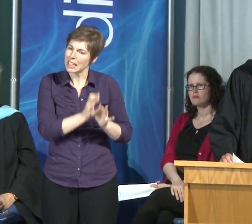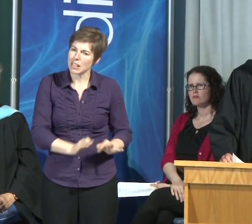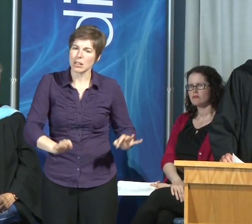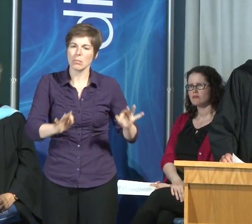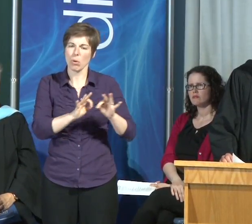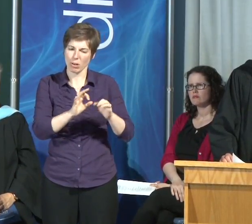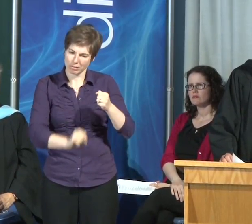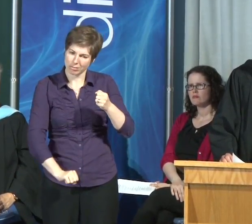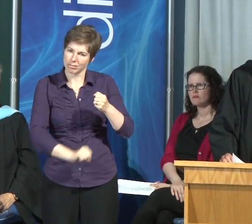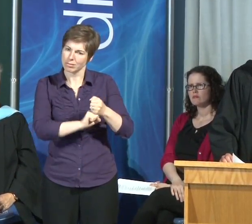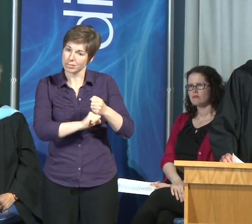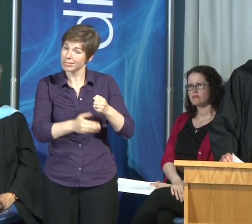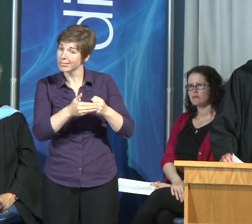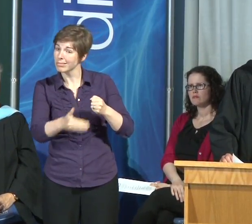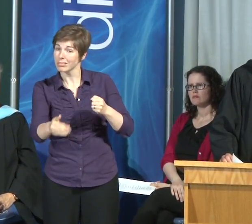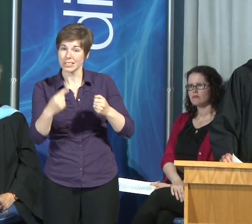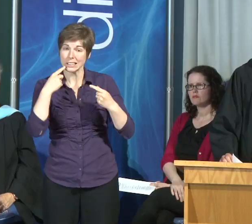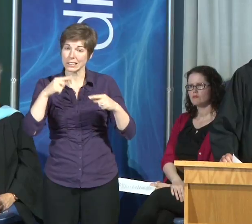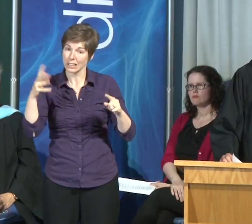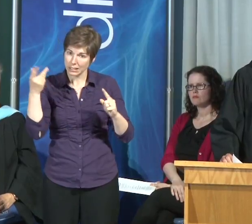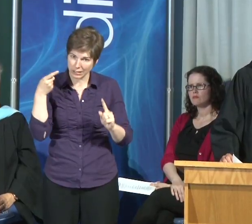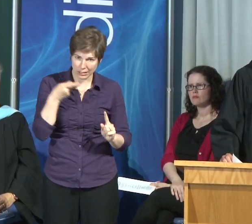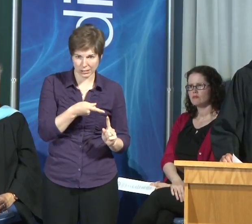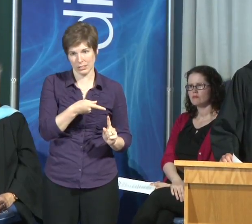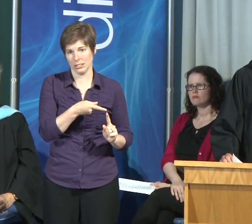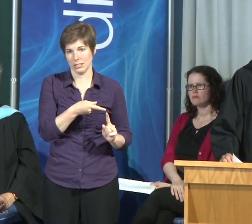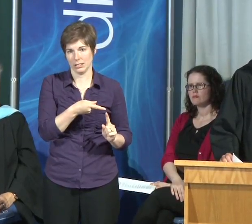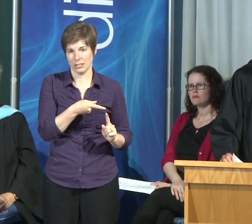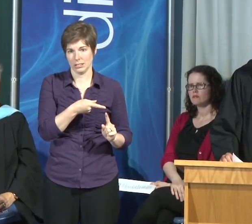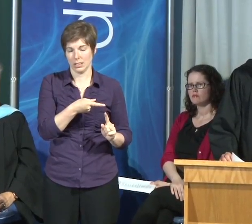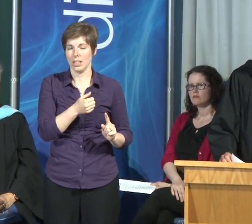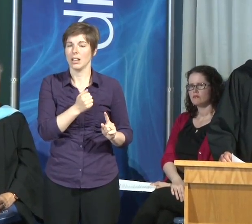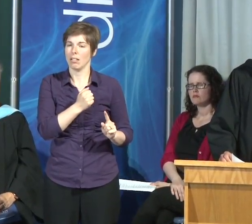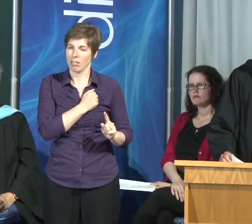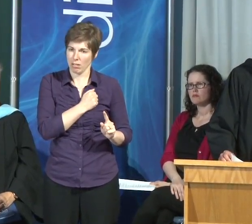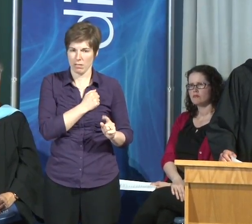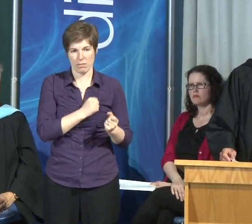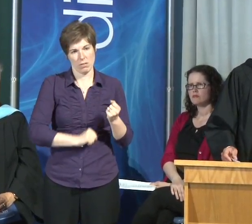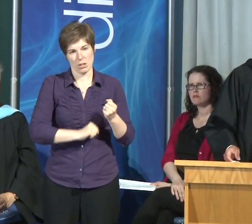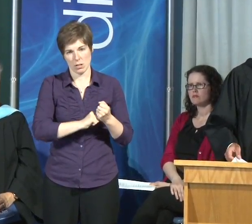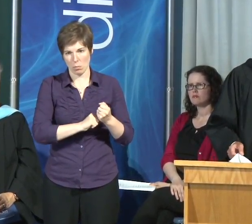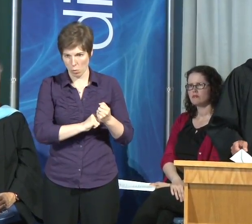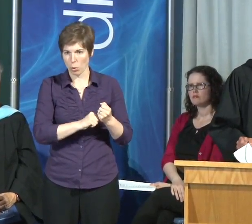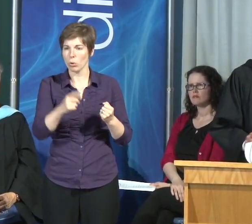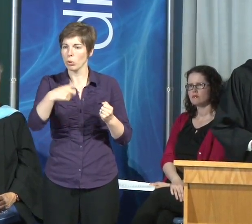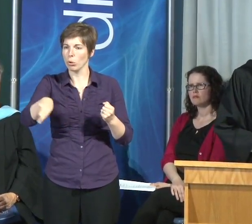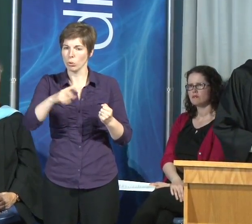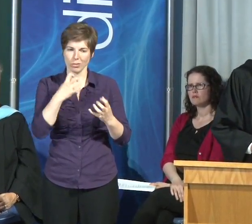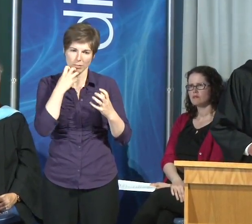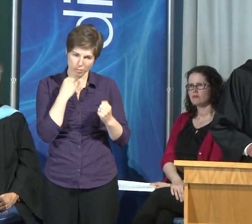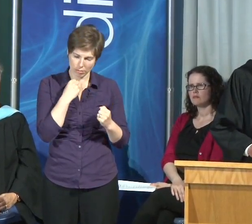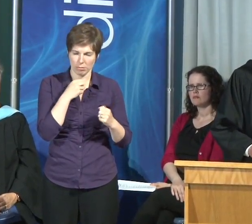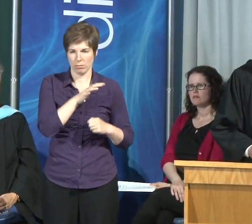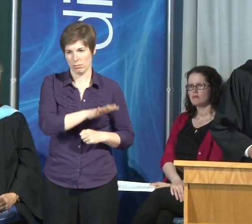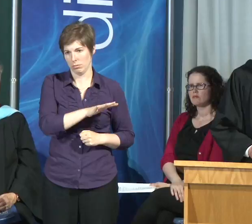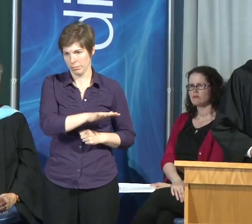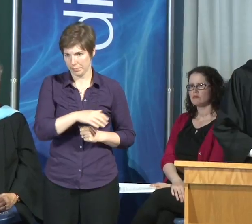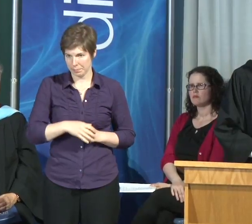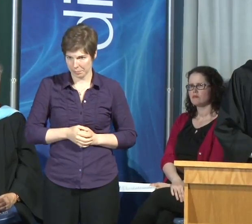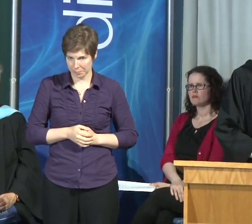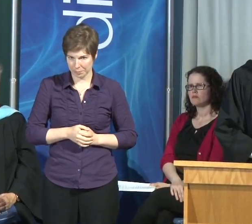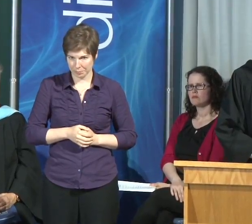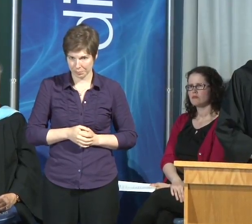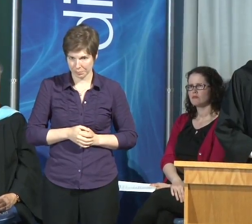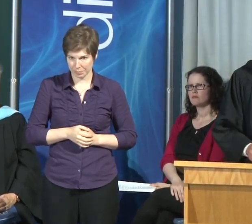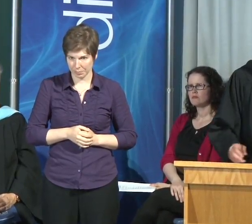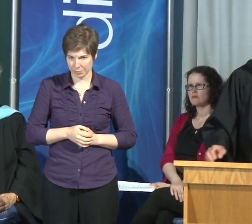for lifelong success, that being the love and support of those who are most close to you.